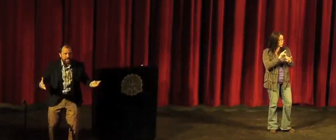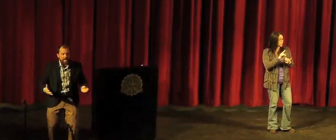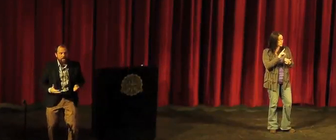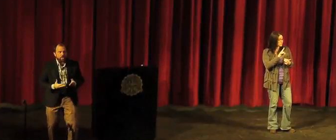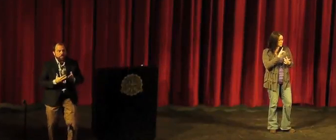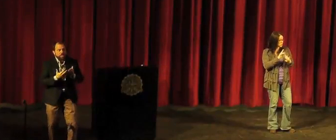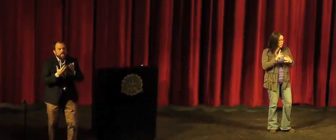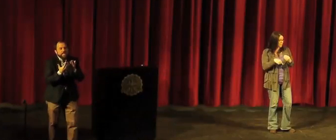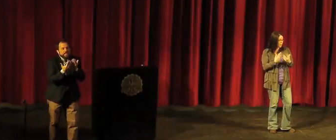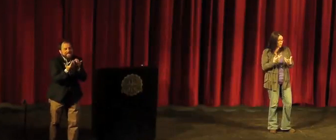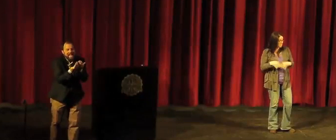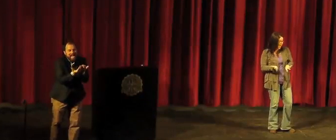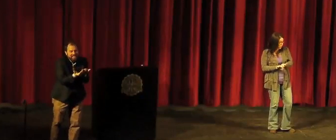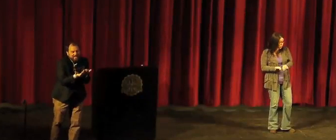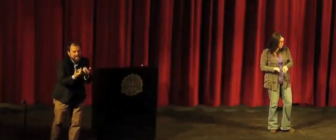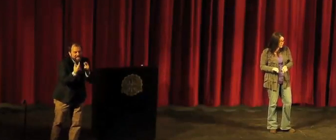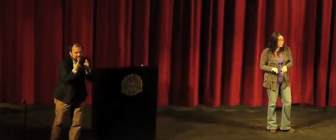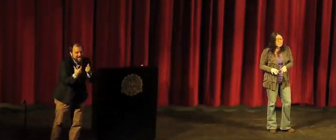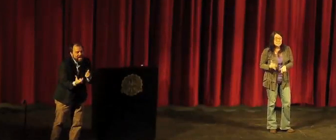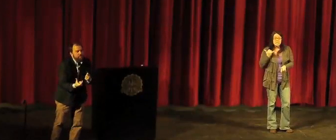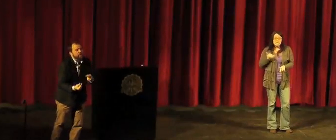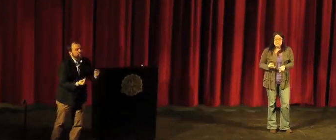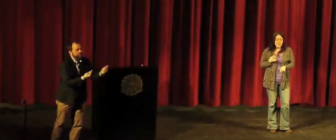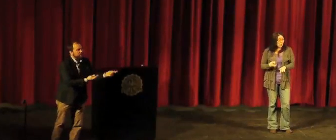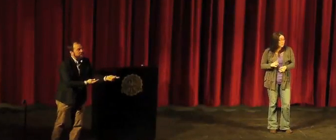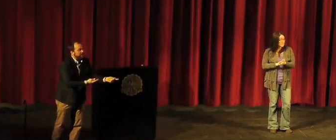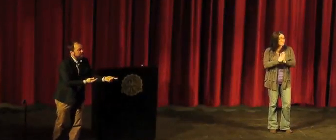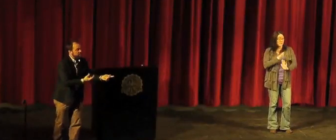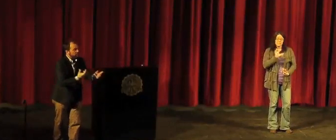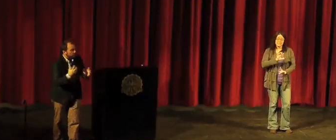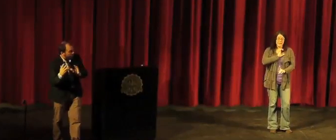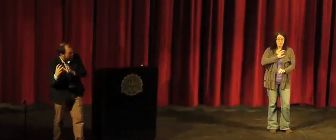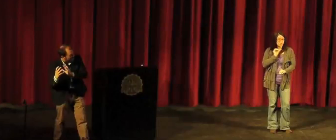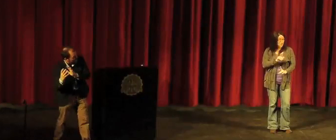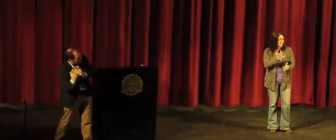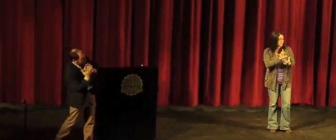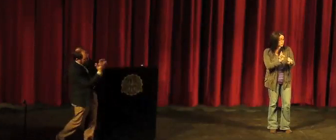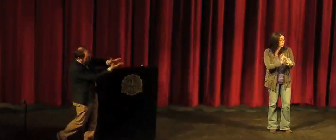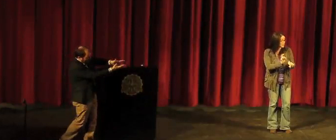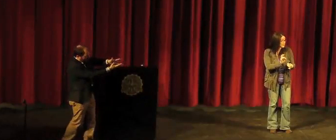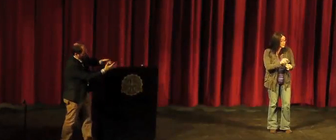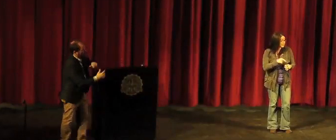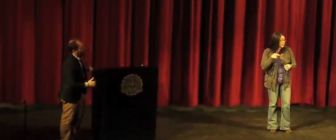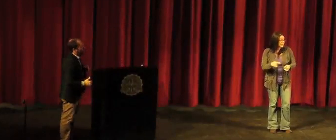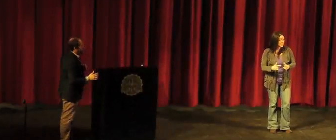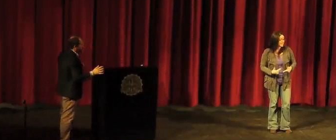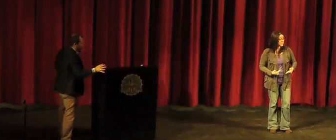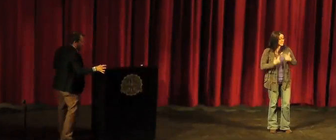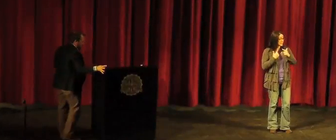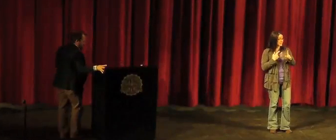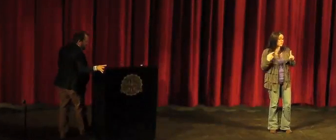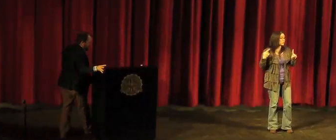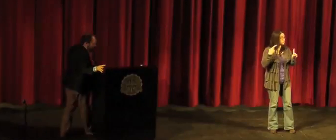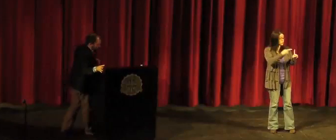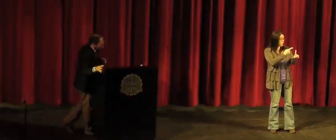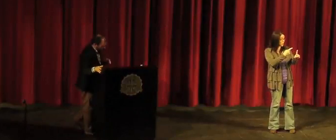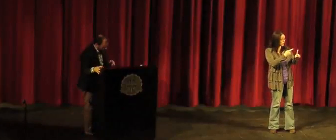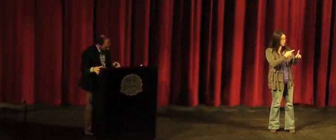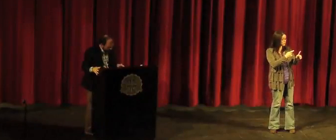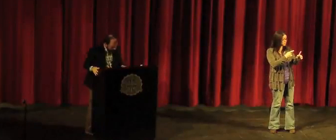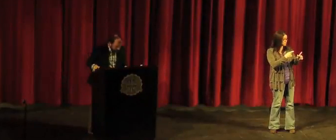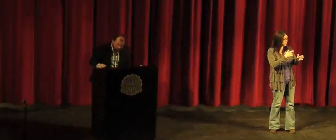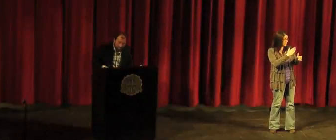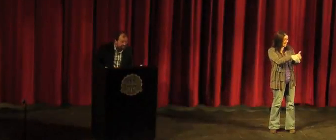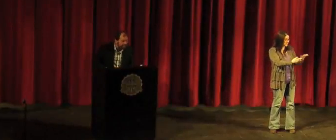and now he is acting as a character in that story, and he's living towards an end and a